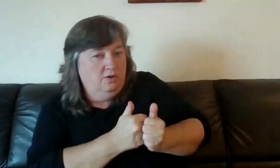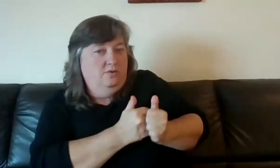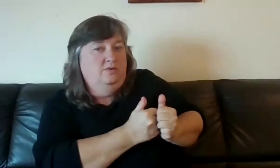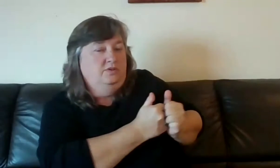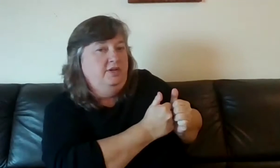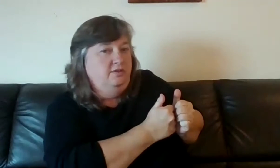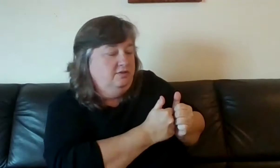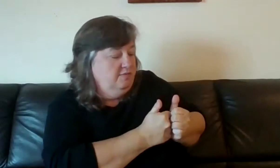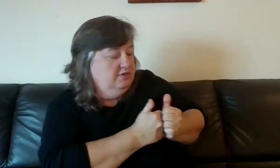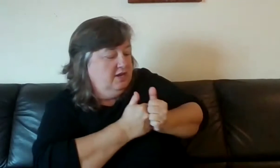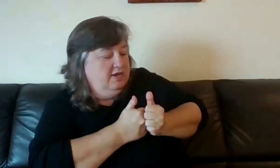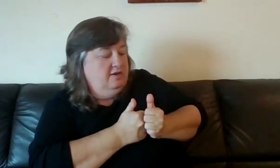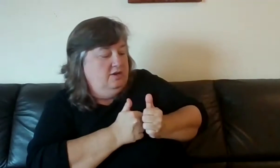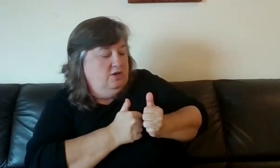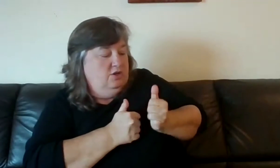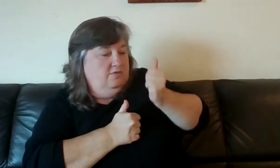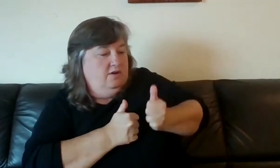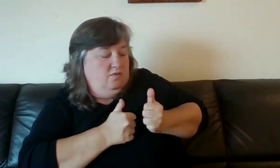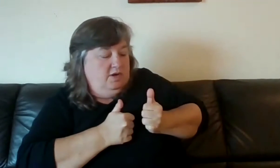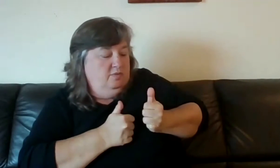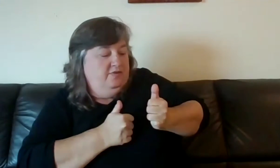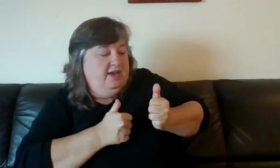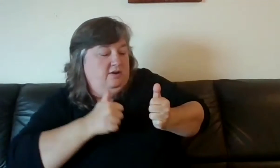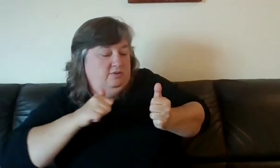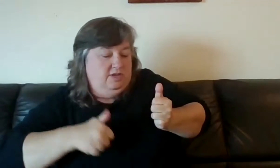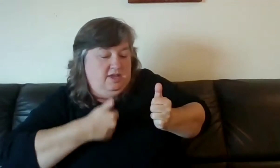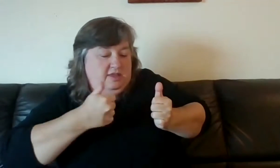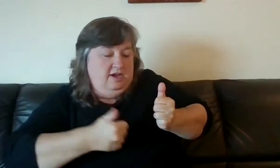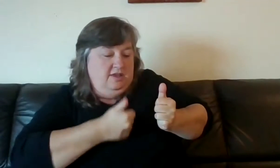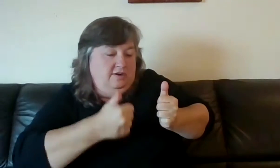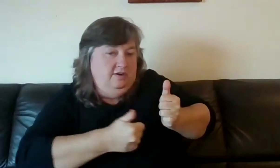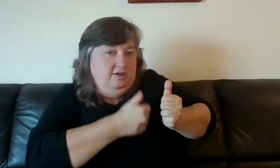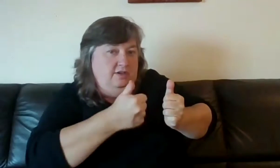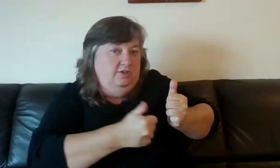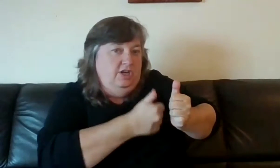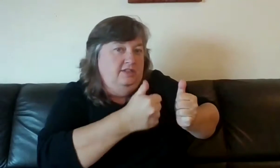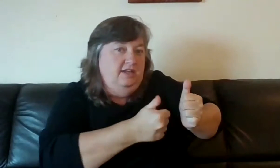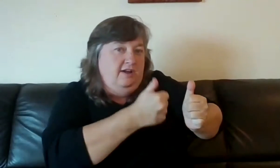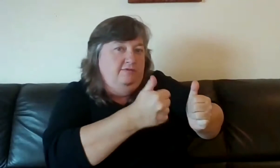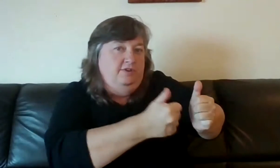So try to do this from the side. You've got one moving out and the other chasing after it.